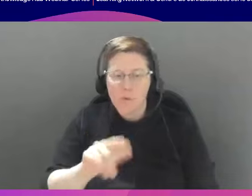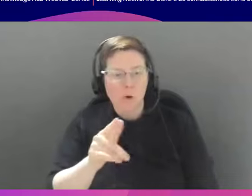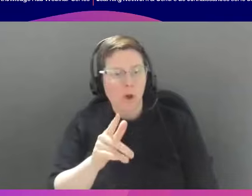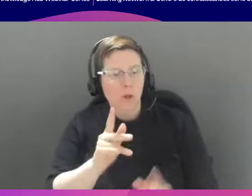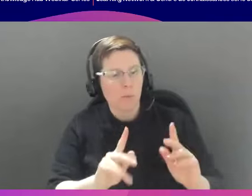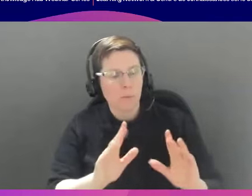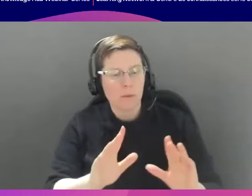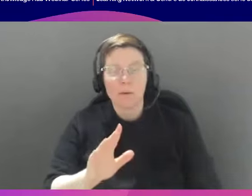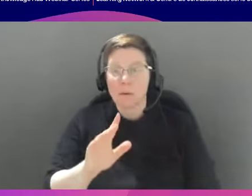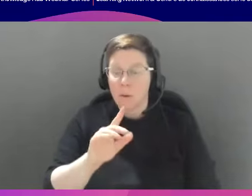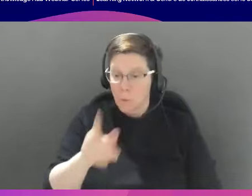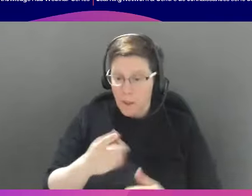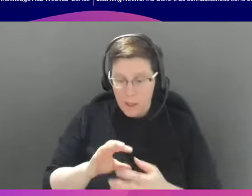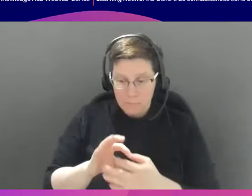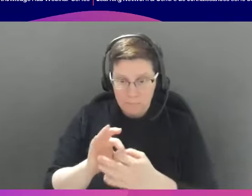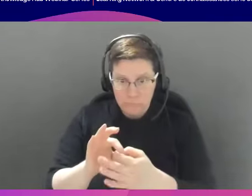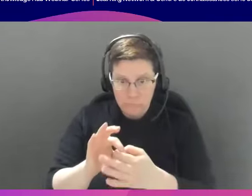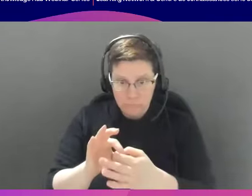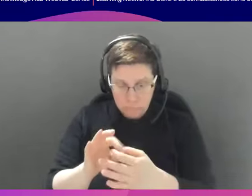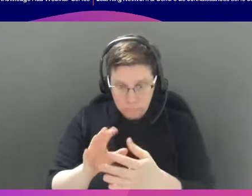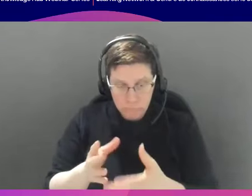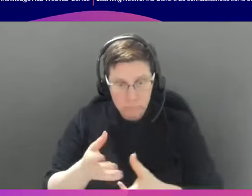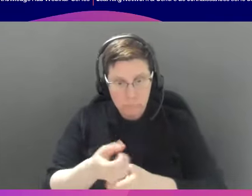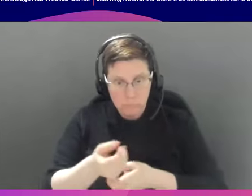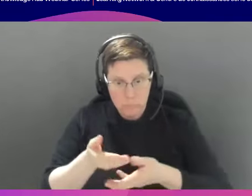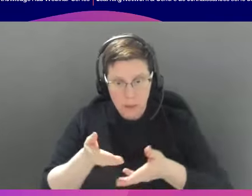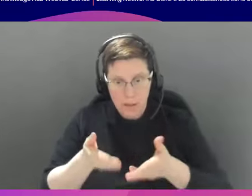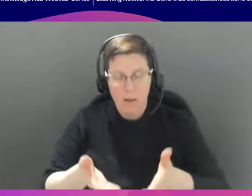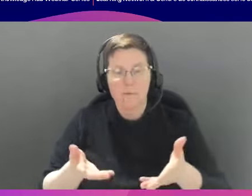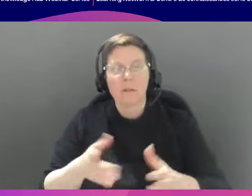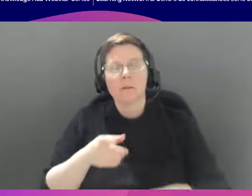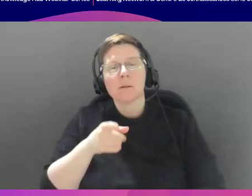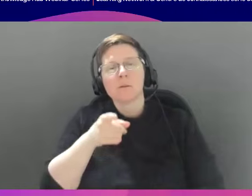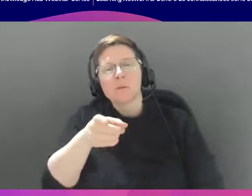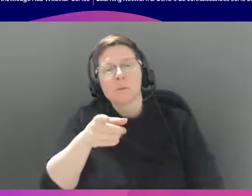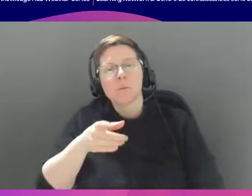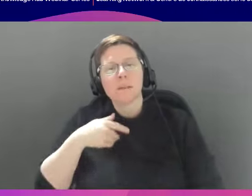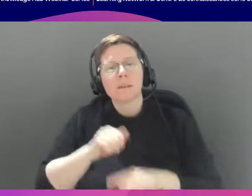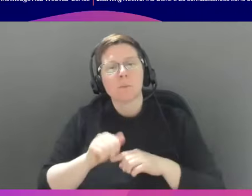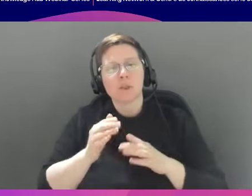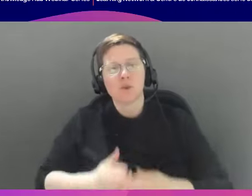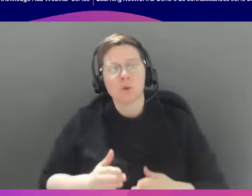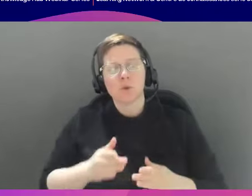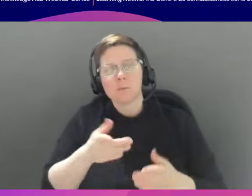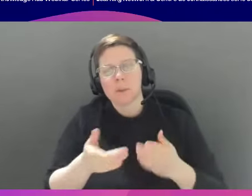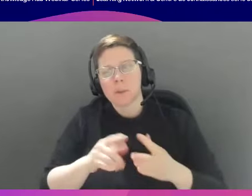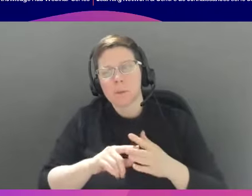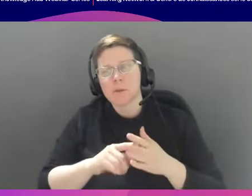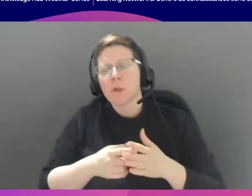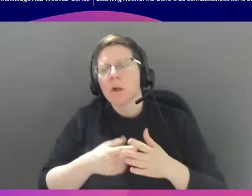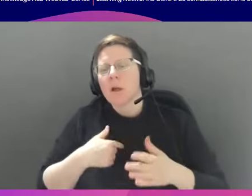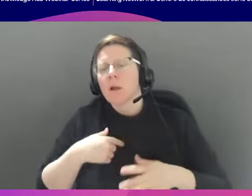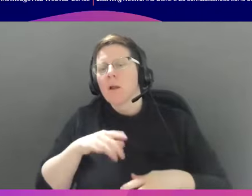Once that relationship, that rapport is built, then as a practitioner, you might want to start working to interrogate